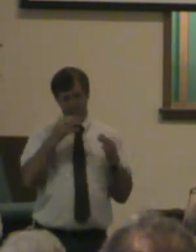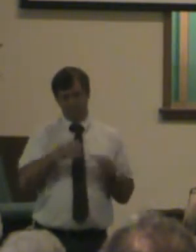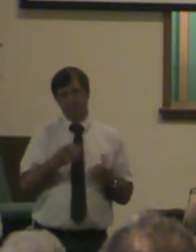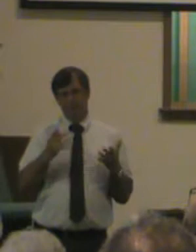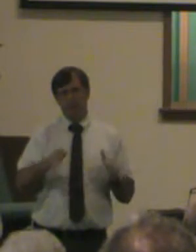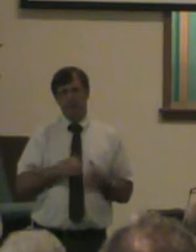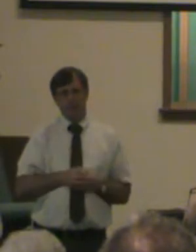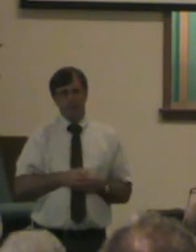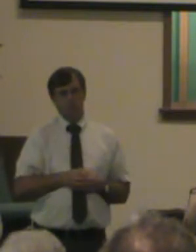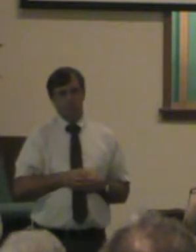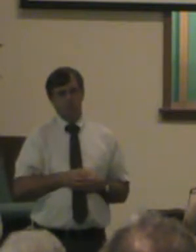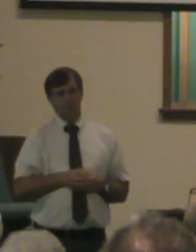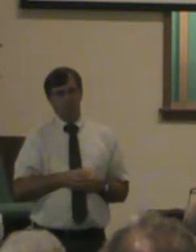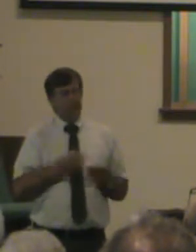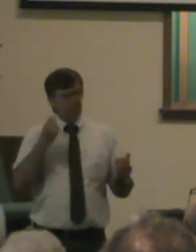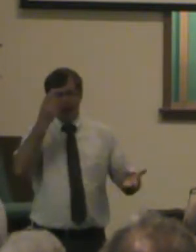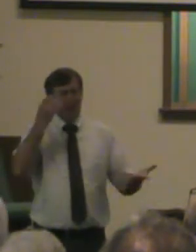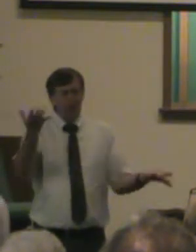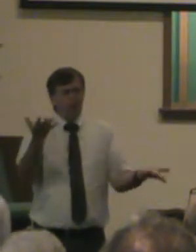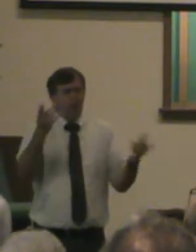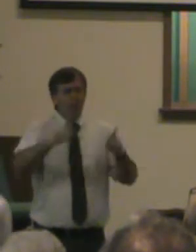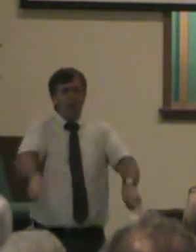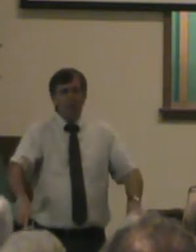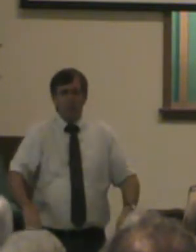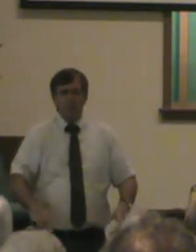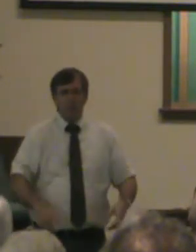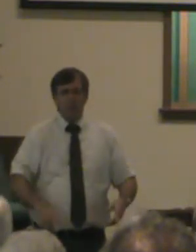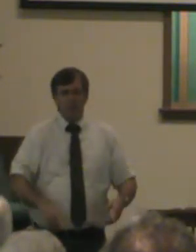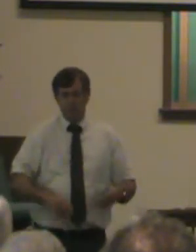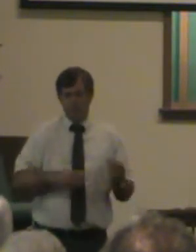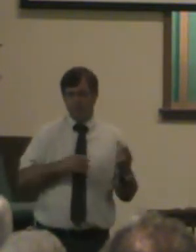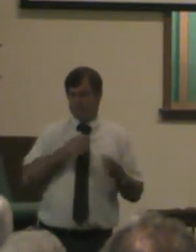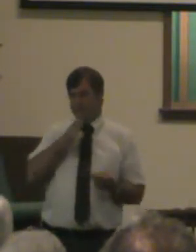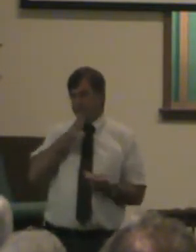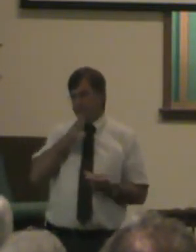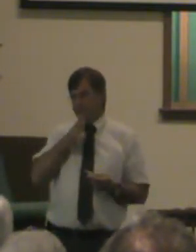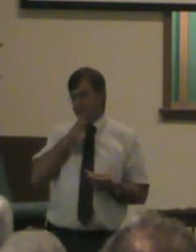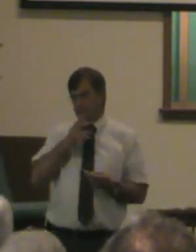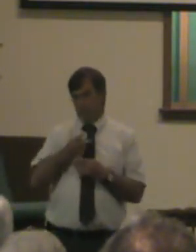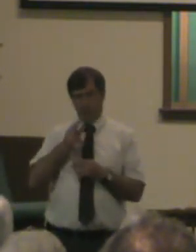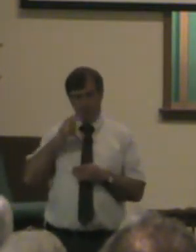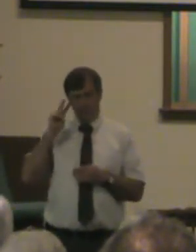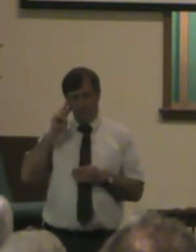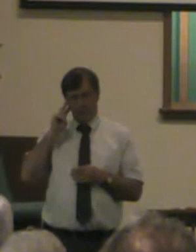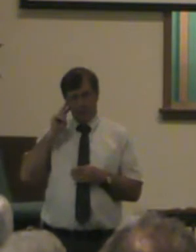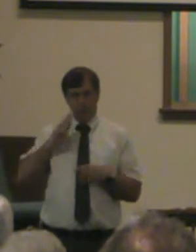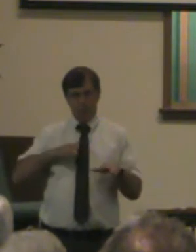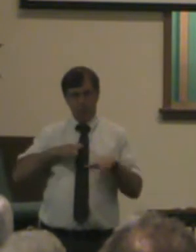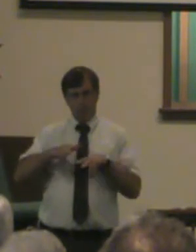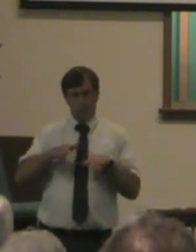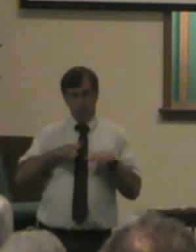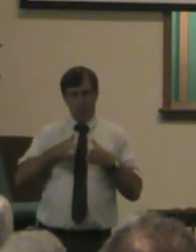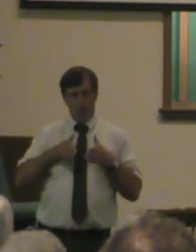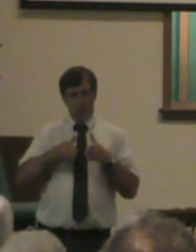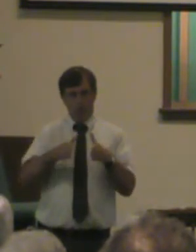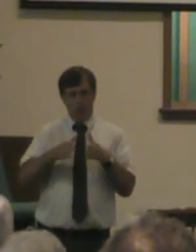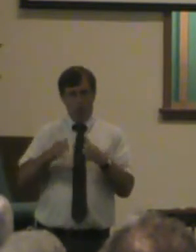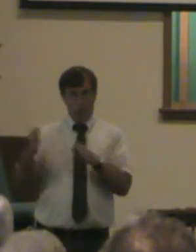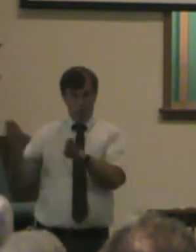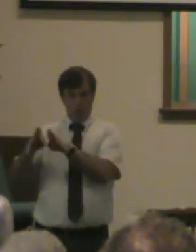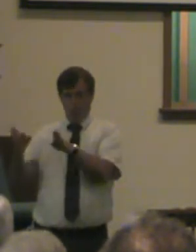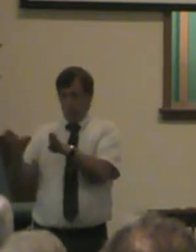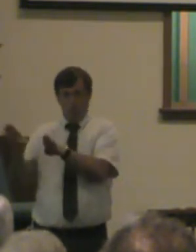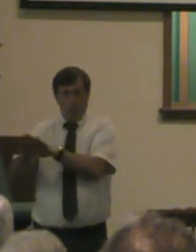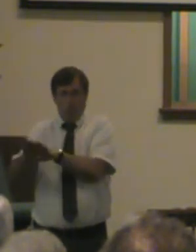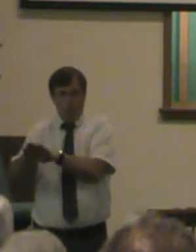decided. She said, I don't understand, what happened? He said, Mom, 2 nights ago, we were walking down the hallway, and your door was not always closed.